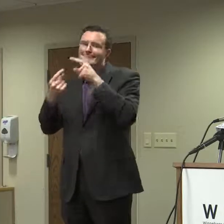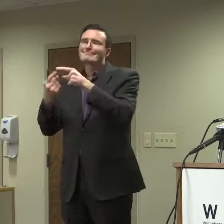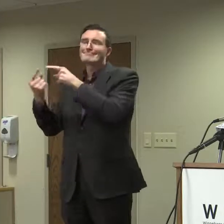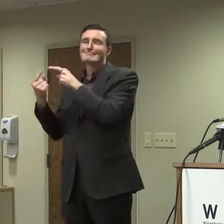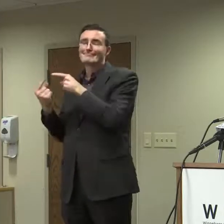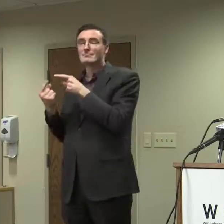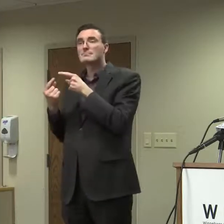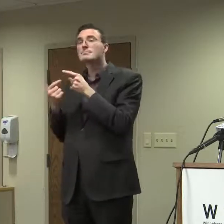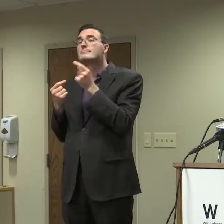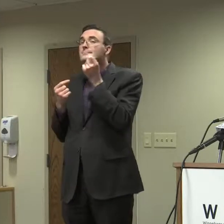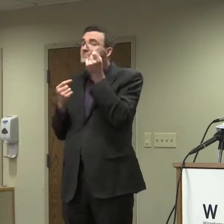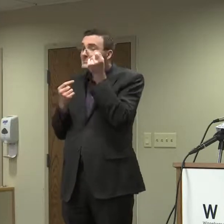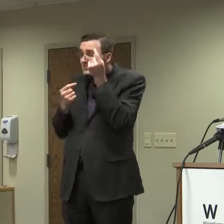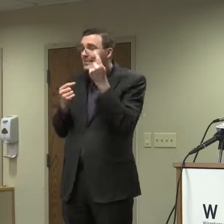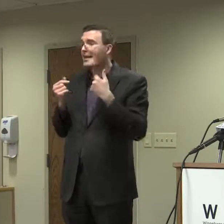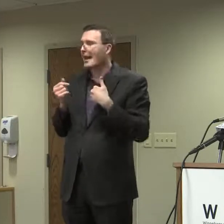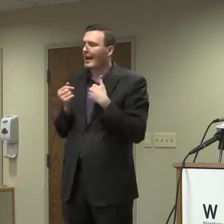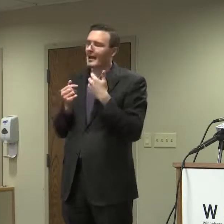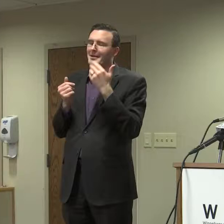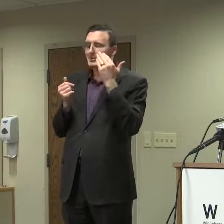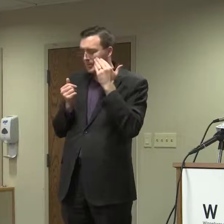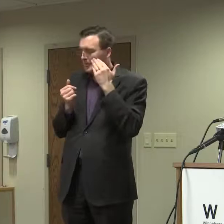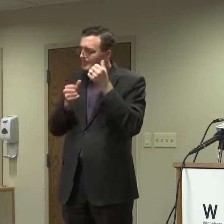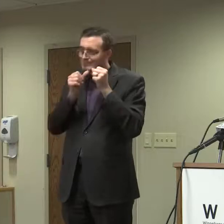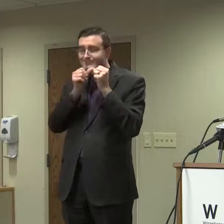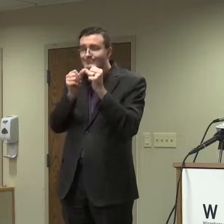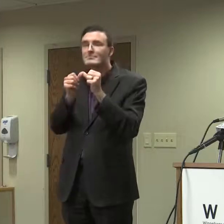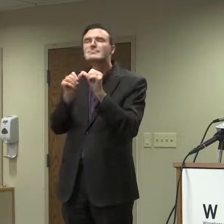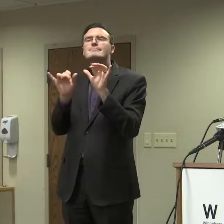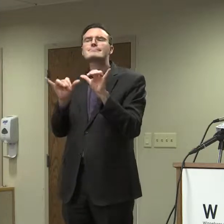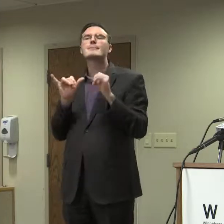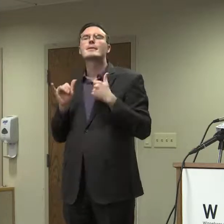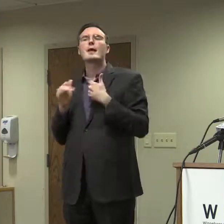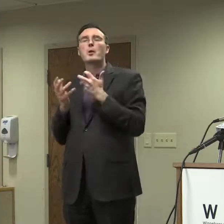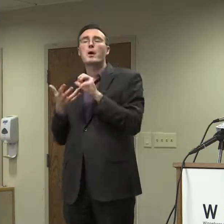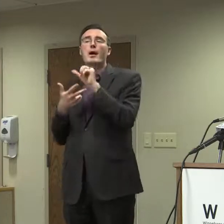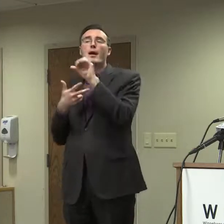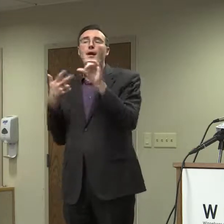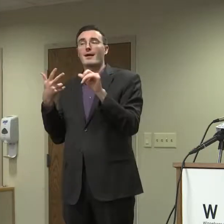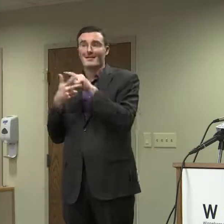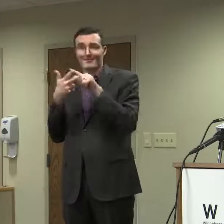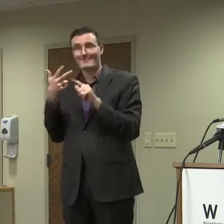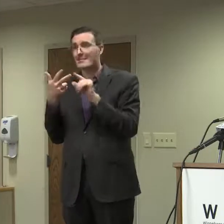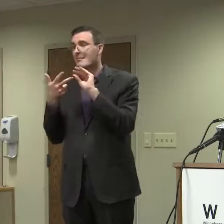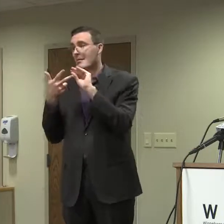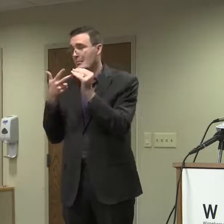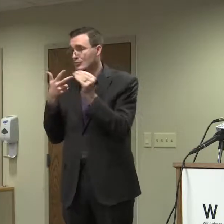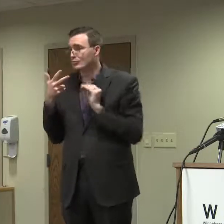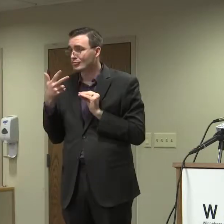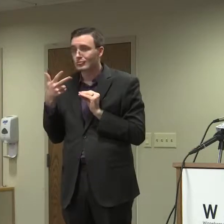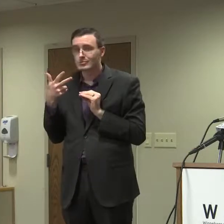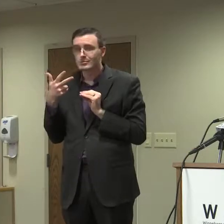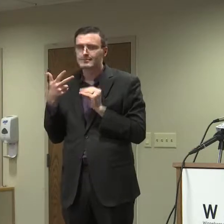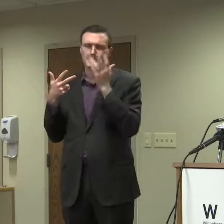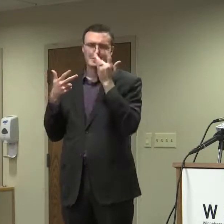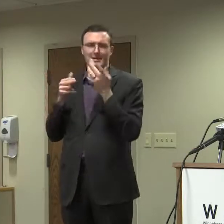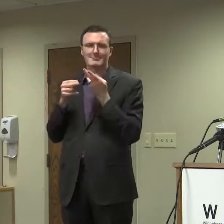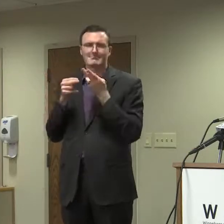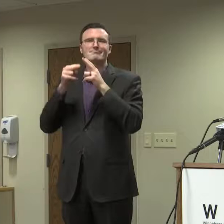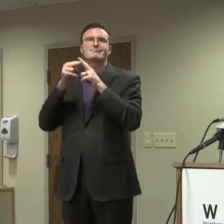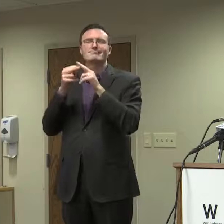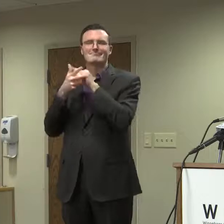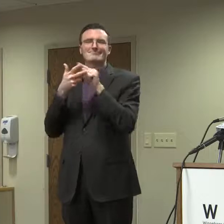3 important numbers because we're seeing increases in all 3 areas. One is if you are